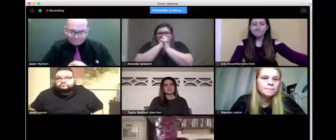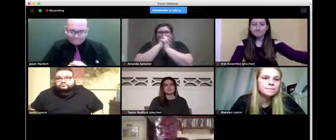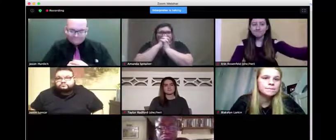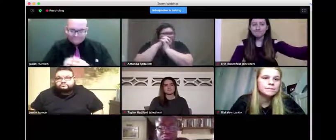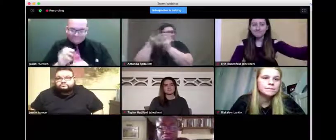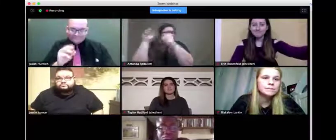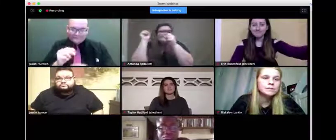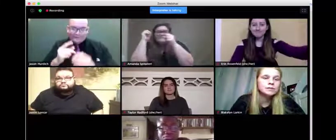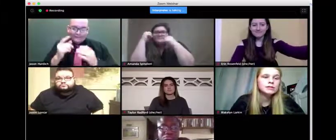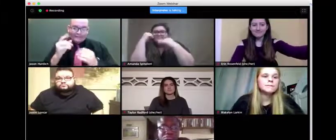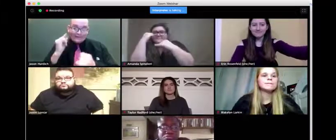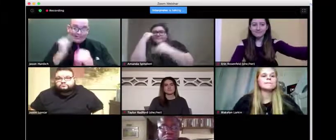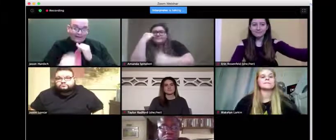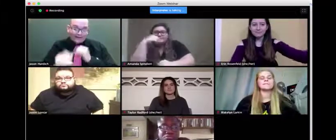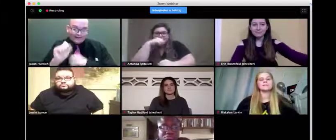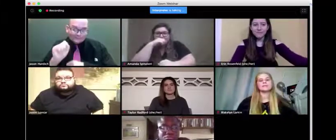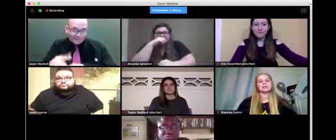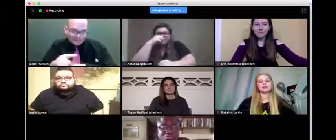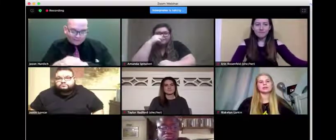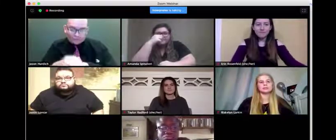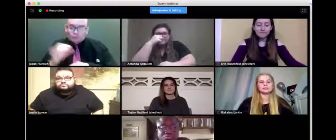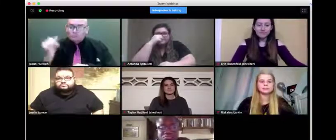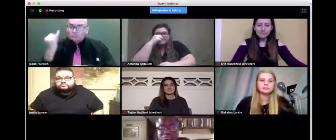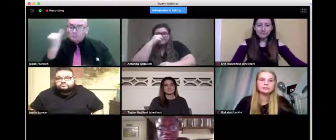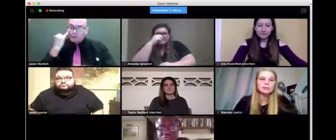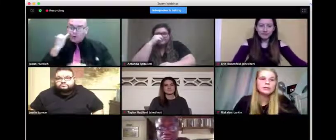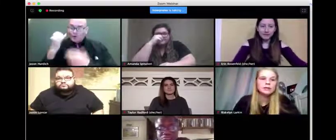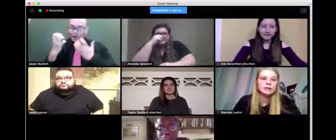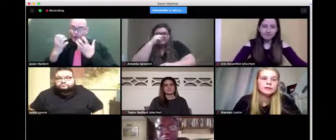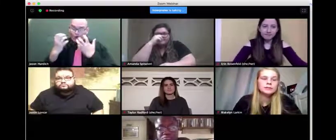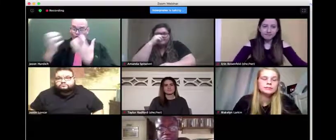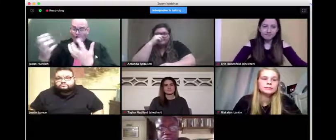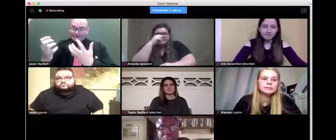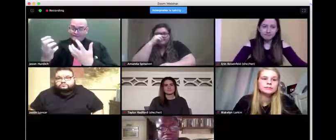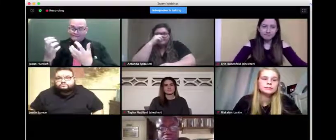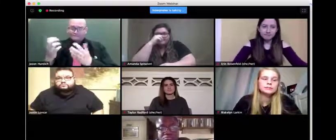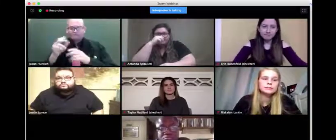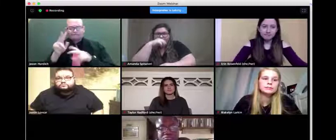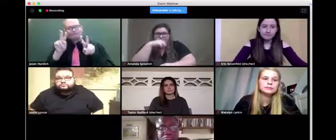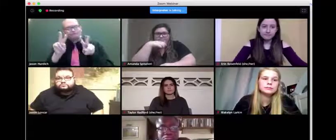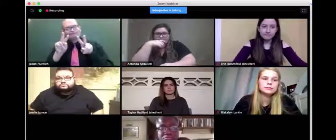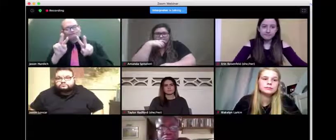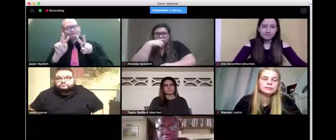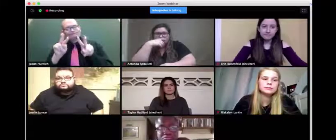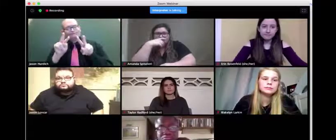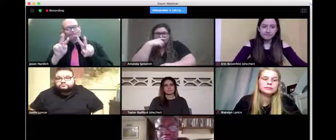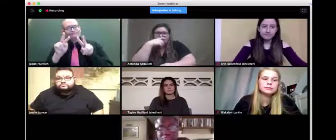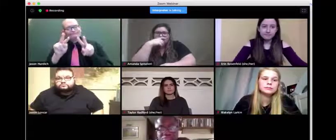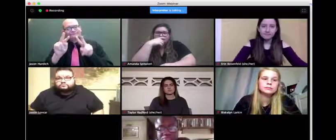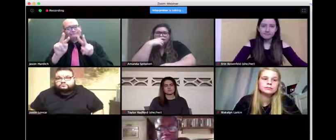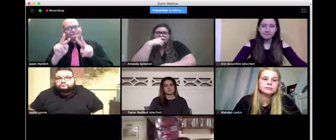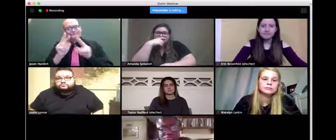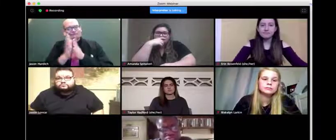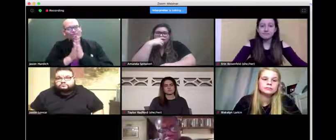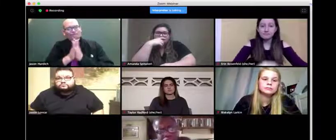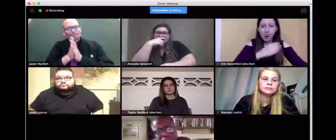that the audience is watching all of us and they're kind of getting a